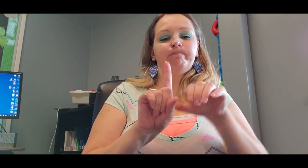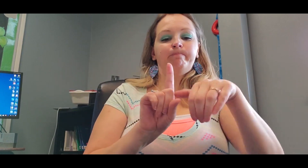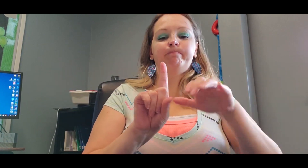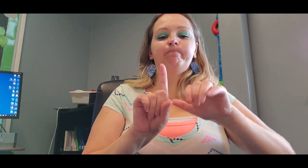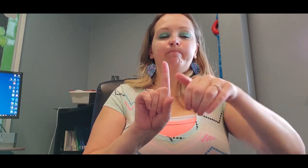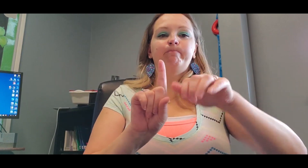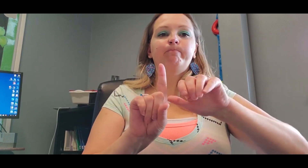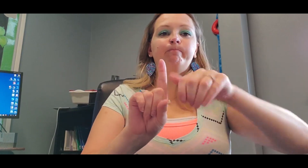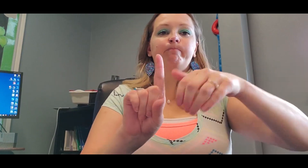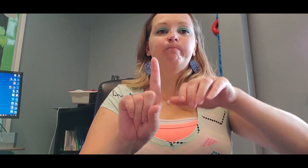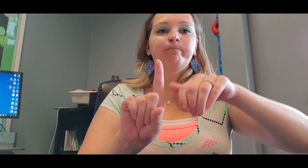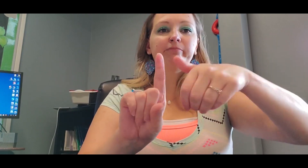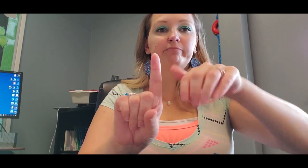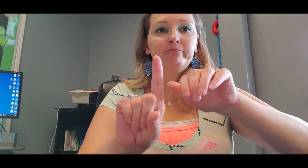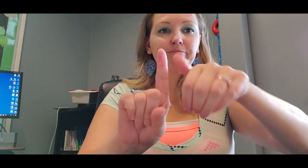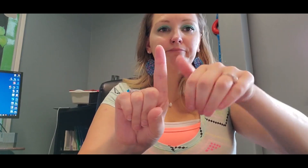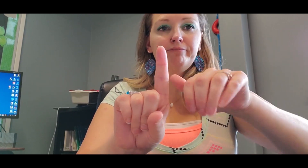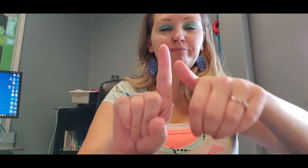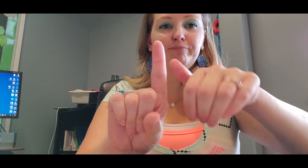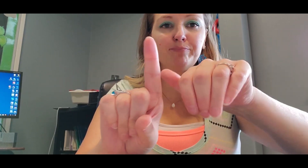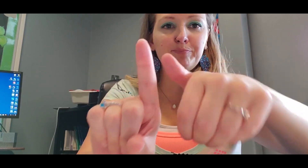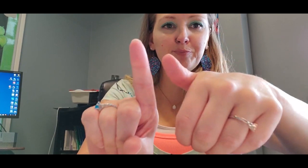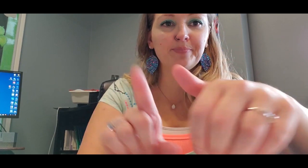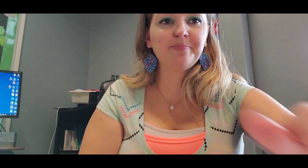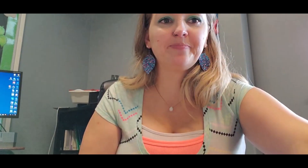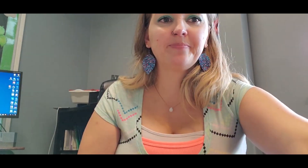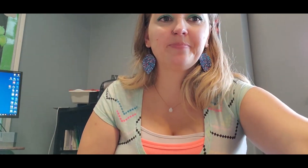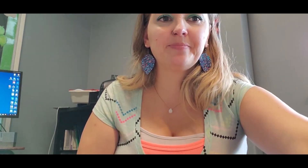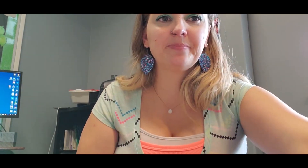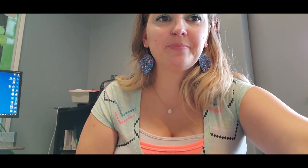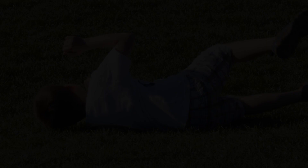She rolls the tire as she walks alongside of it.